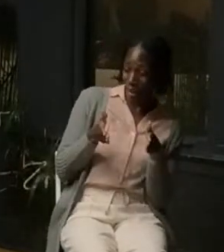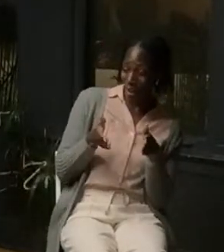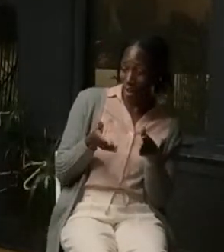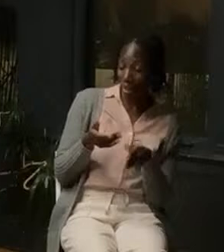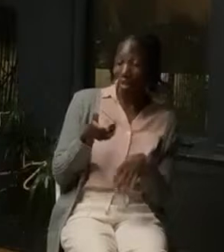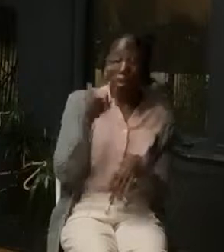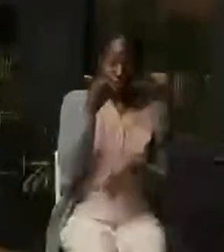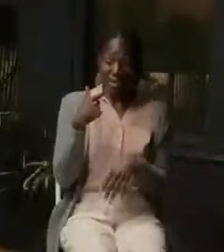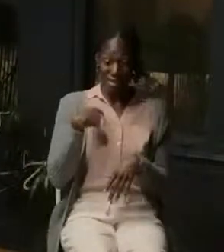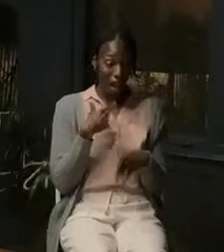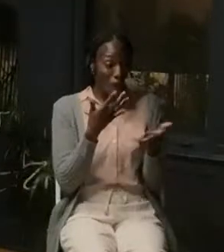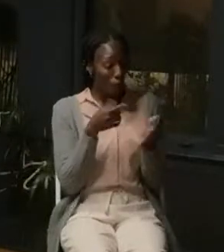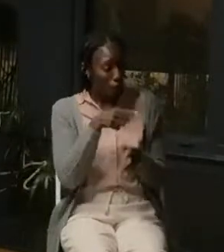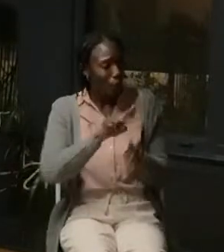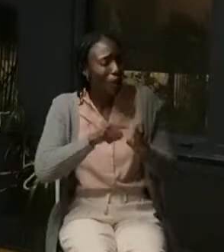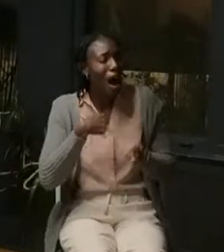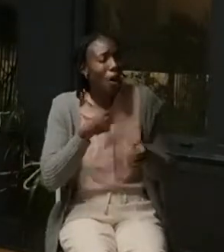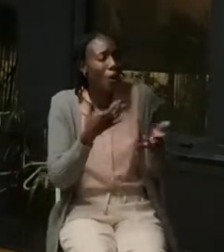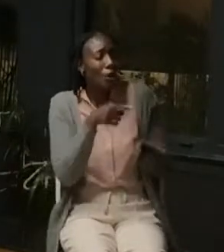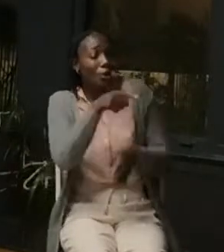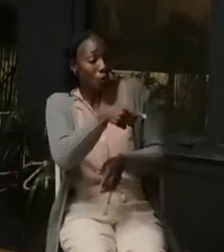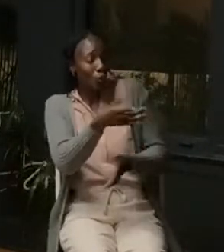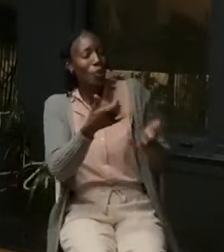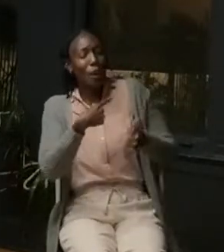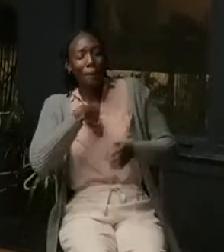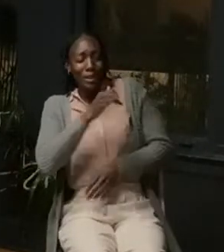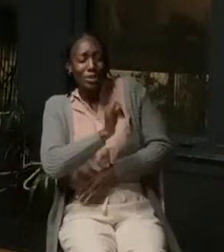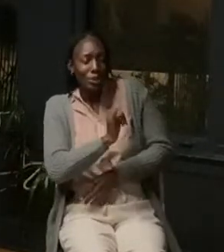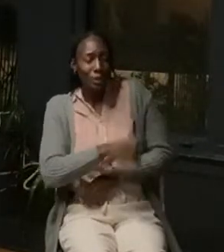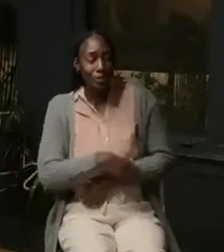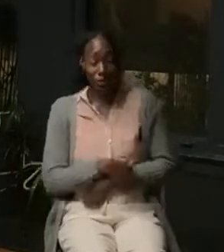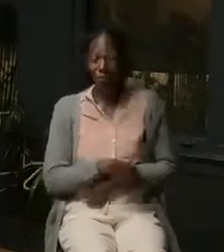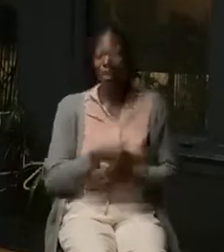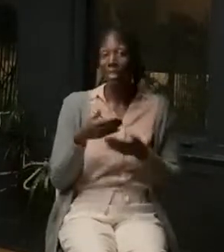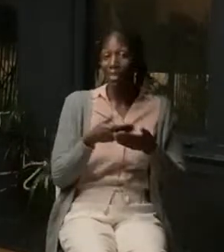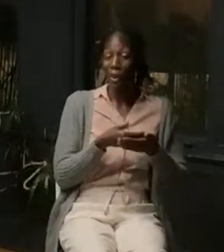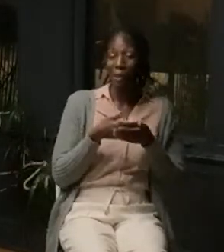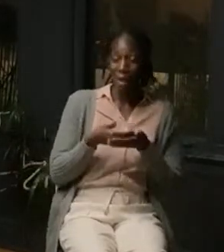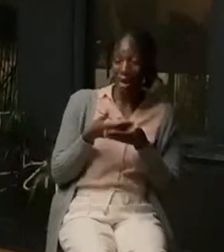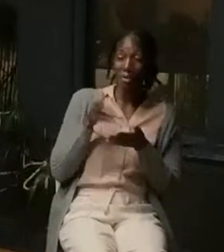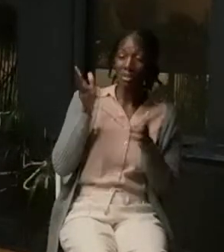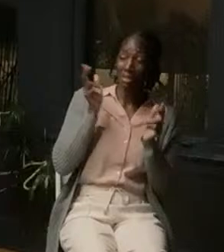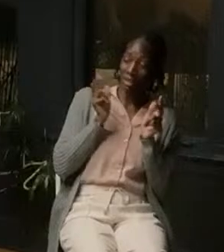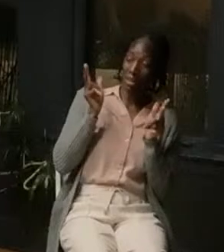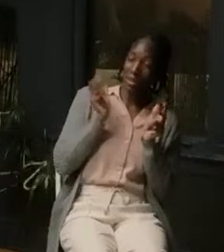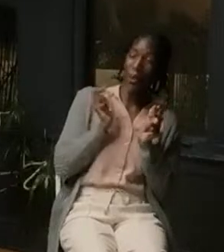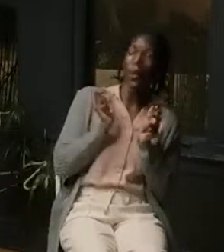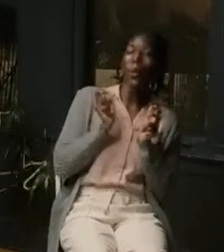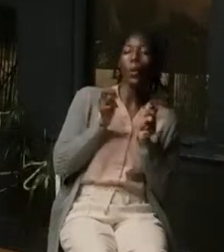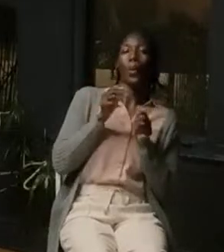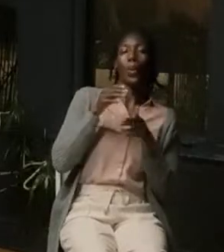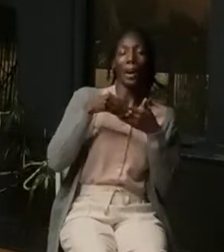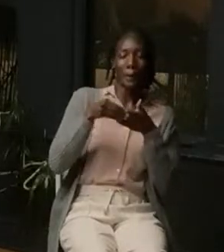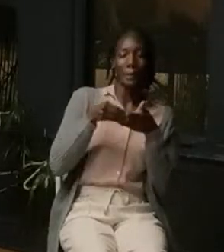but I want you to want me too. Even the babies tilt their sippy cups for that one.